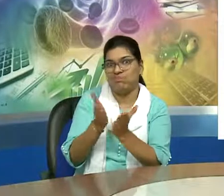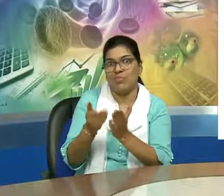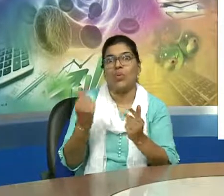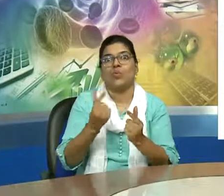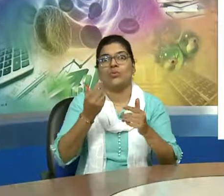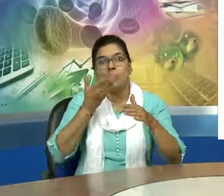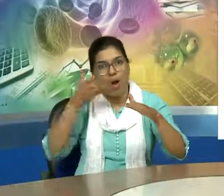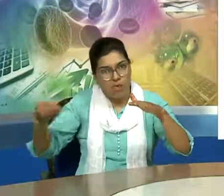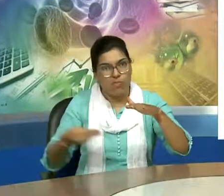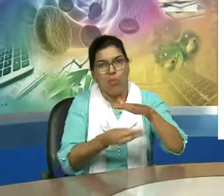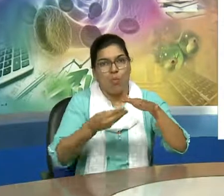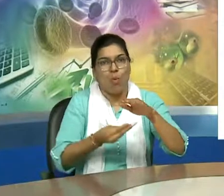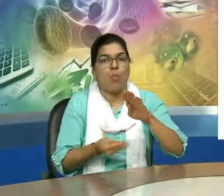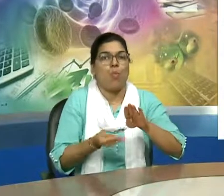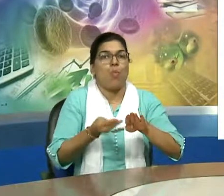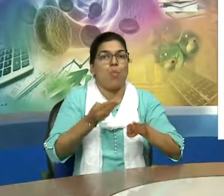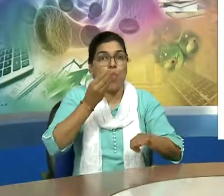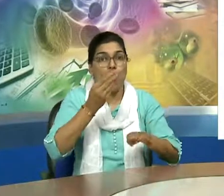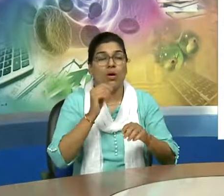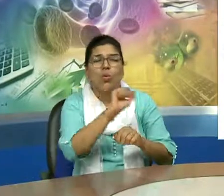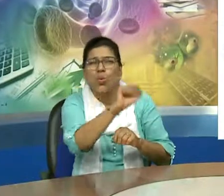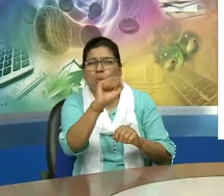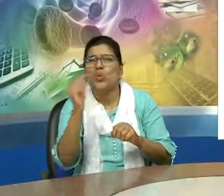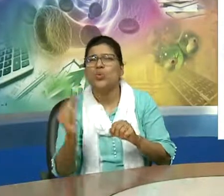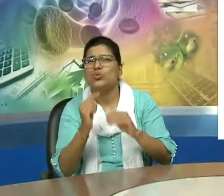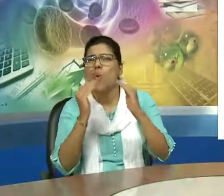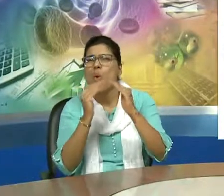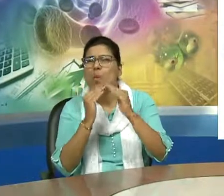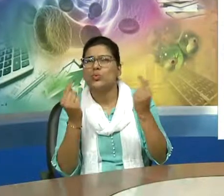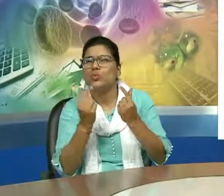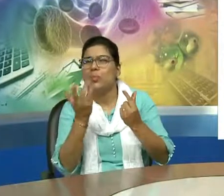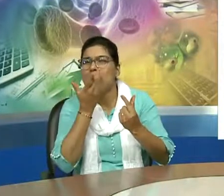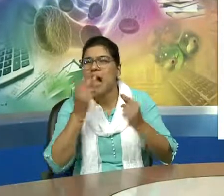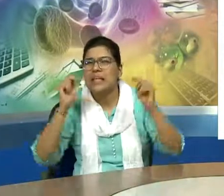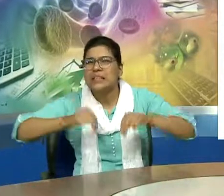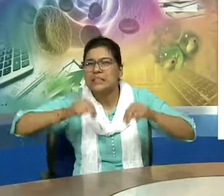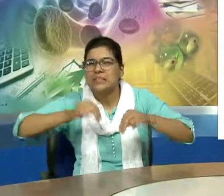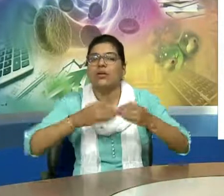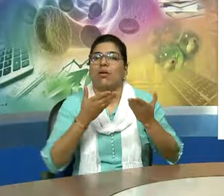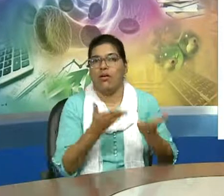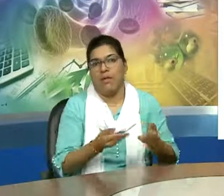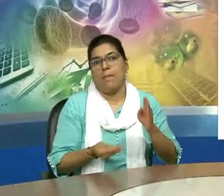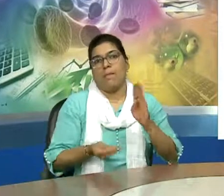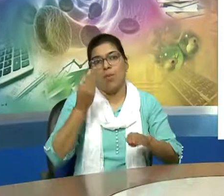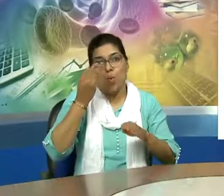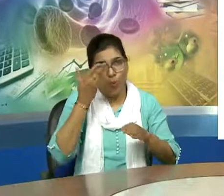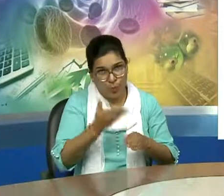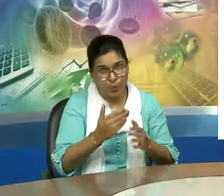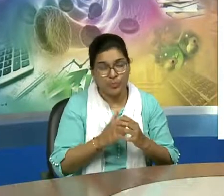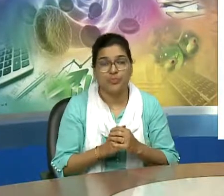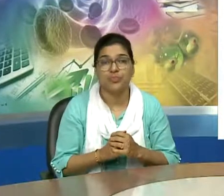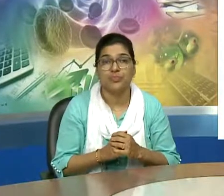So that is why growing urban population created increasing demand